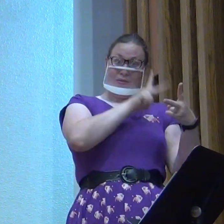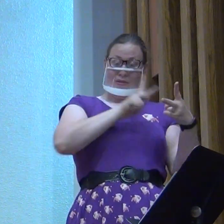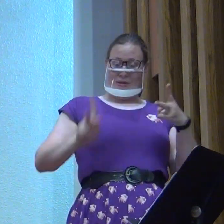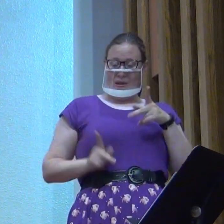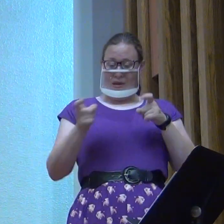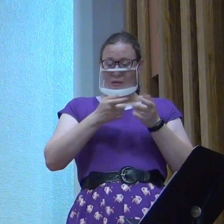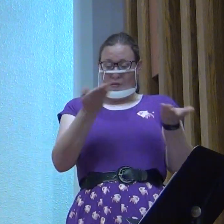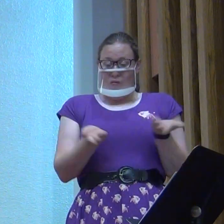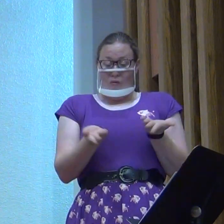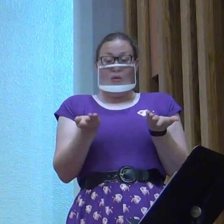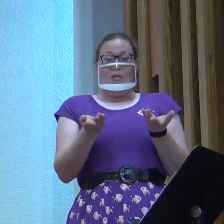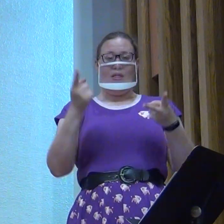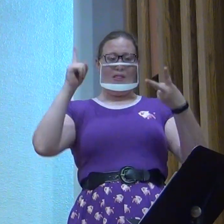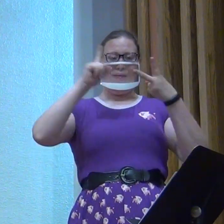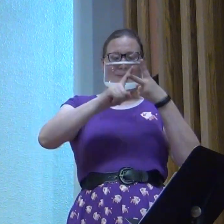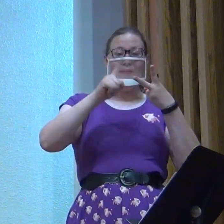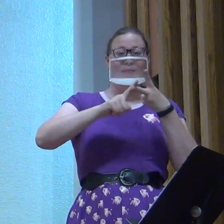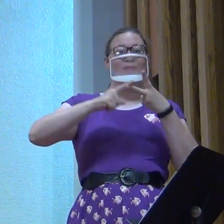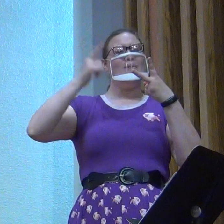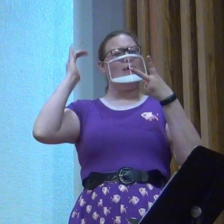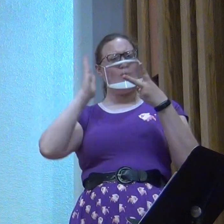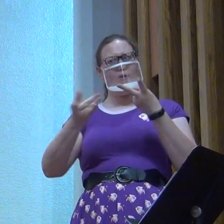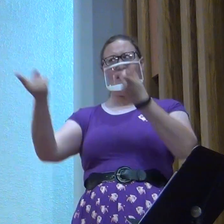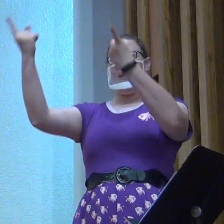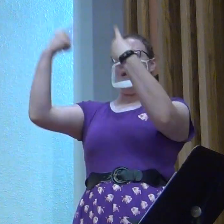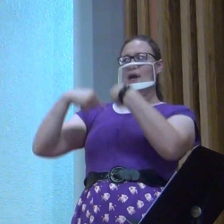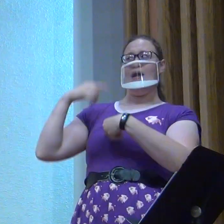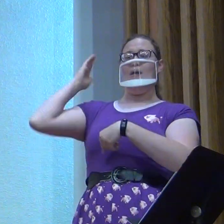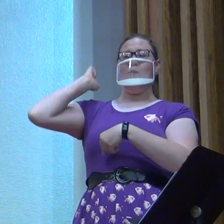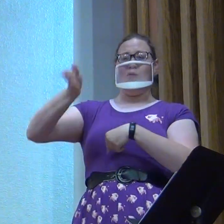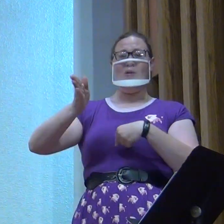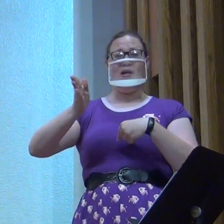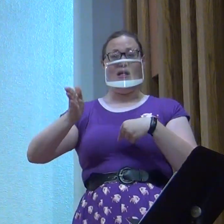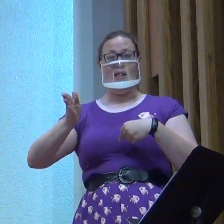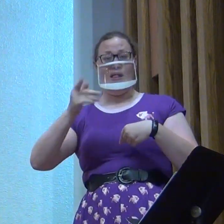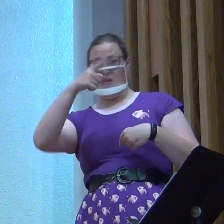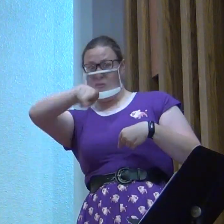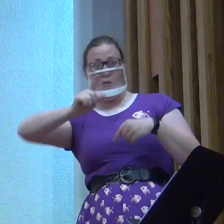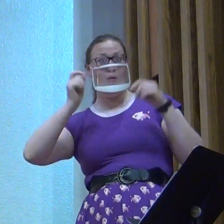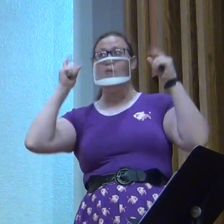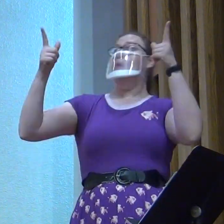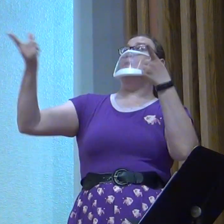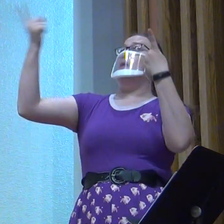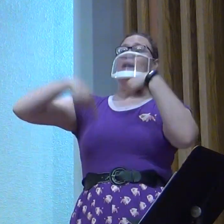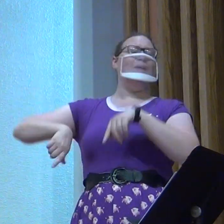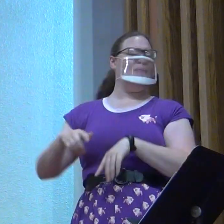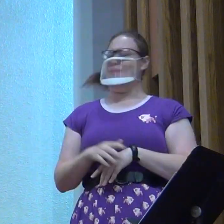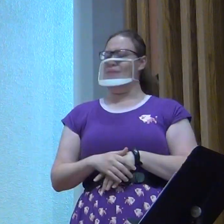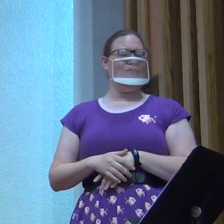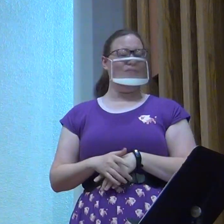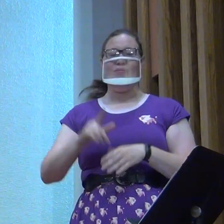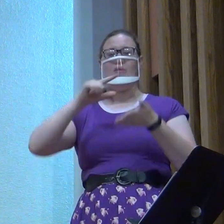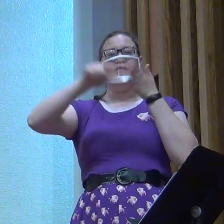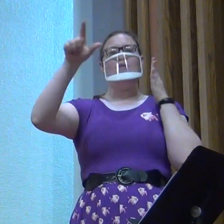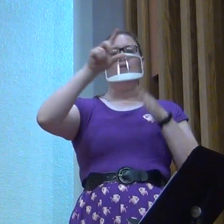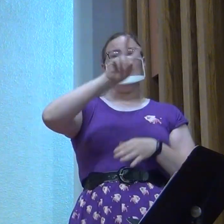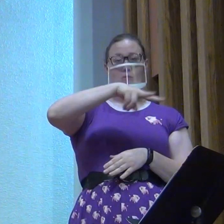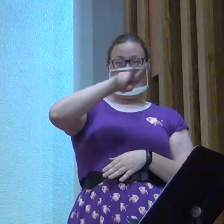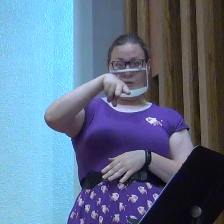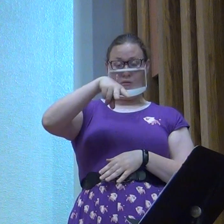let's observe that it is coming. And we're not to be surprised by its coming. Look at verses